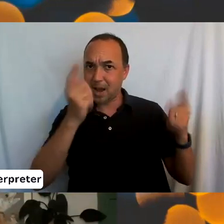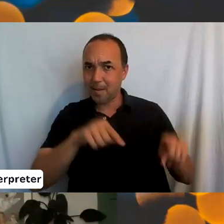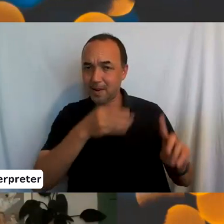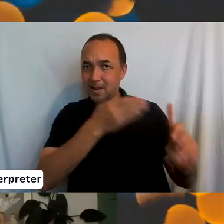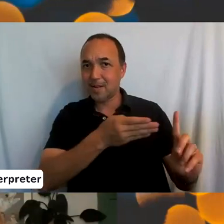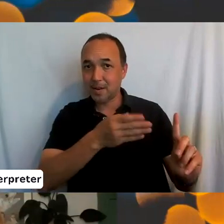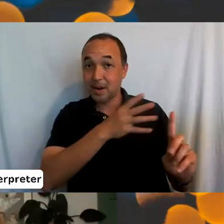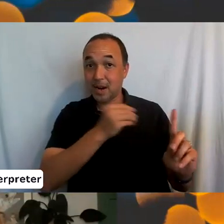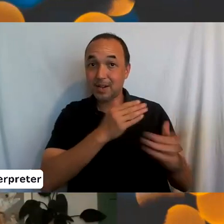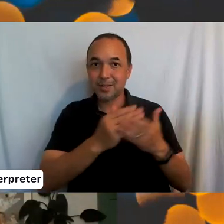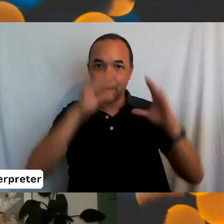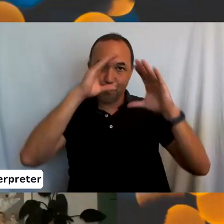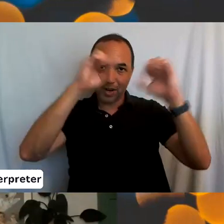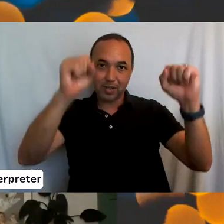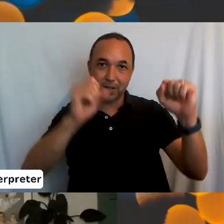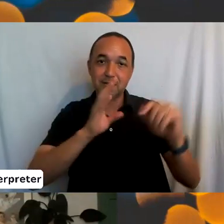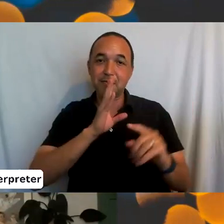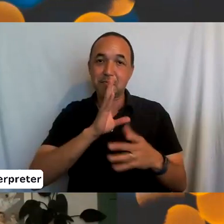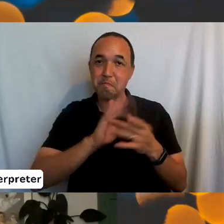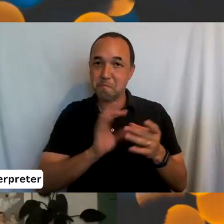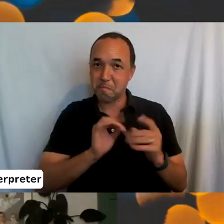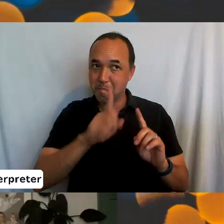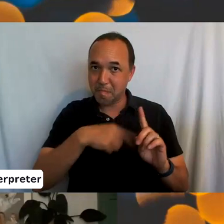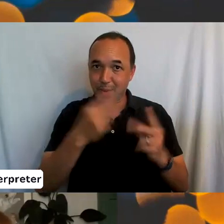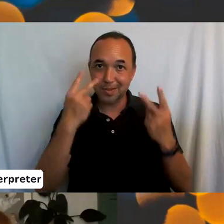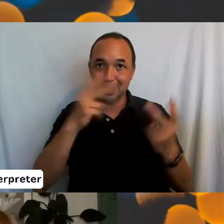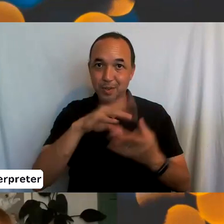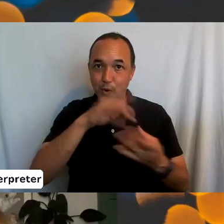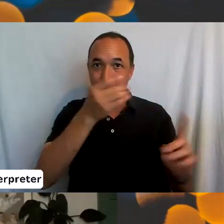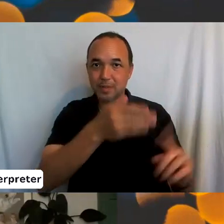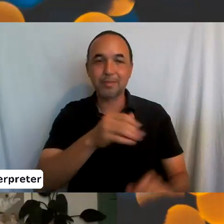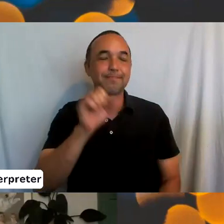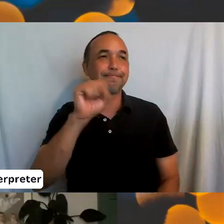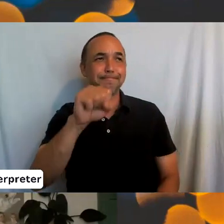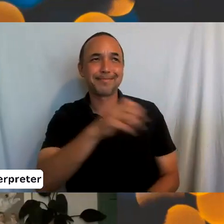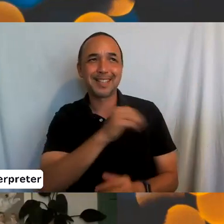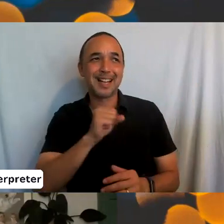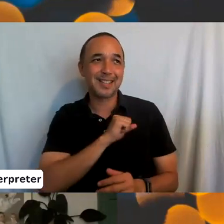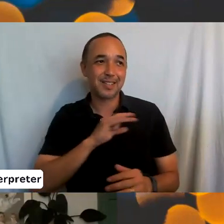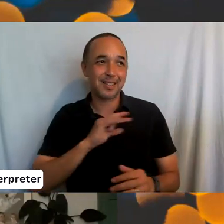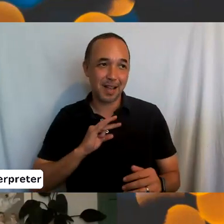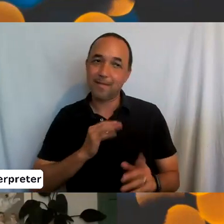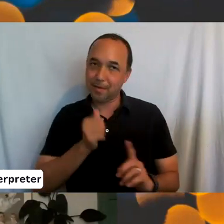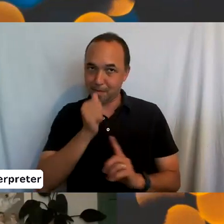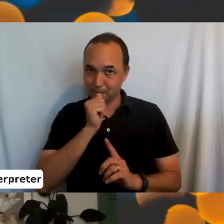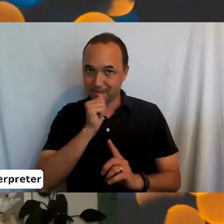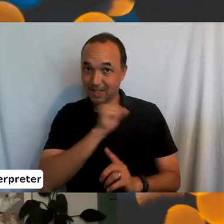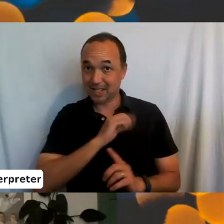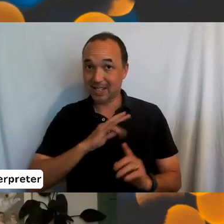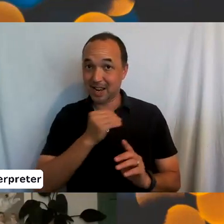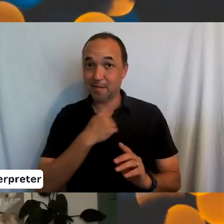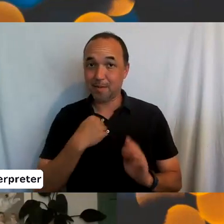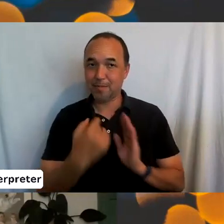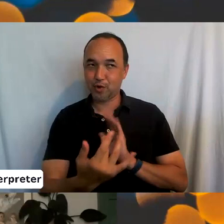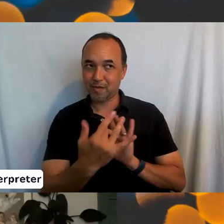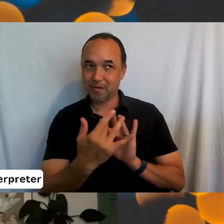some presidents have even talked about seeing stuff there, right? They have, and a lot of their staff, like I've actually been privately contacted by staff members there that are